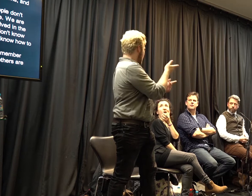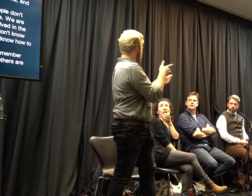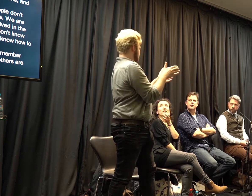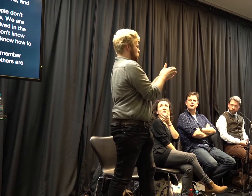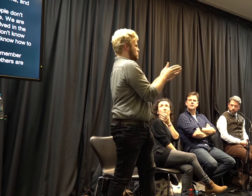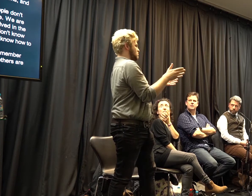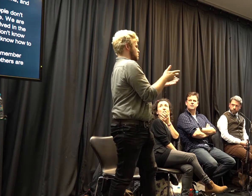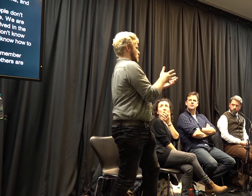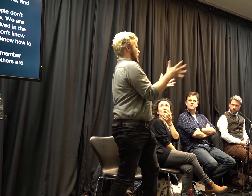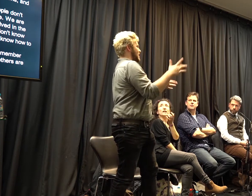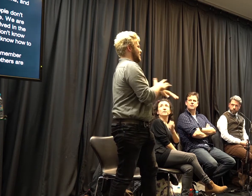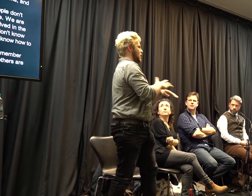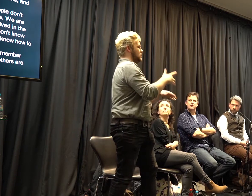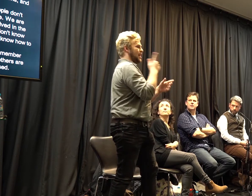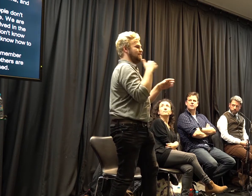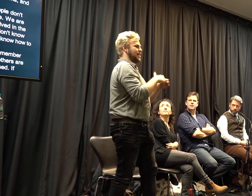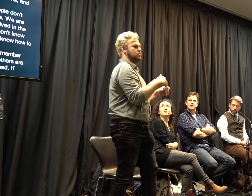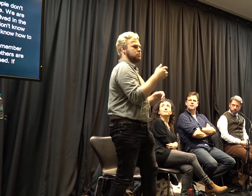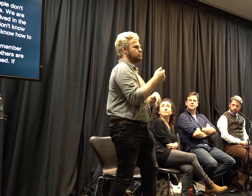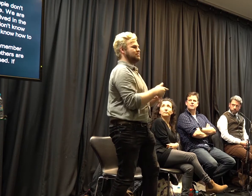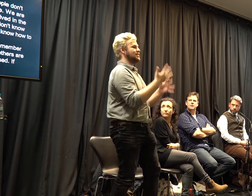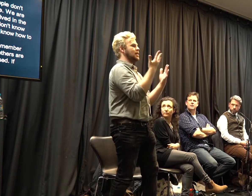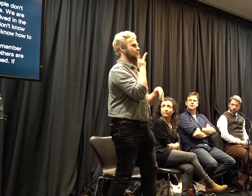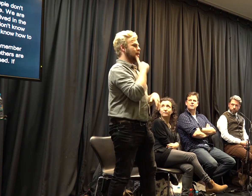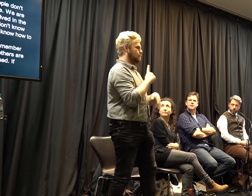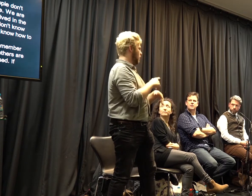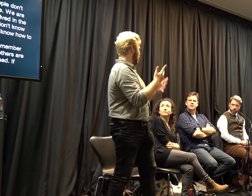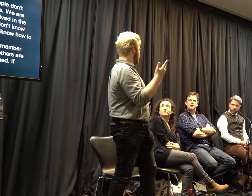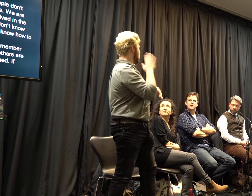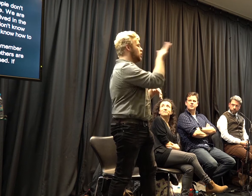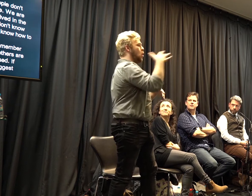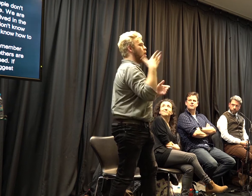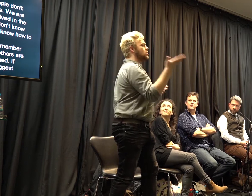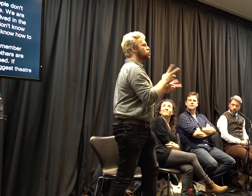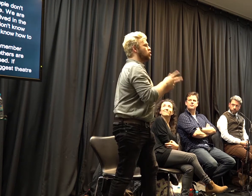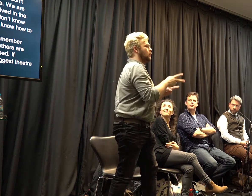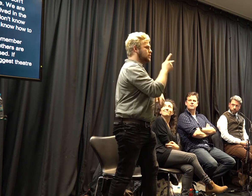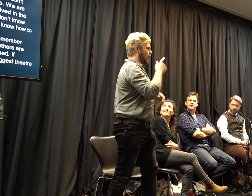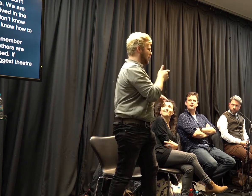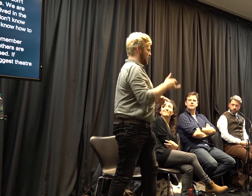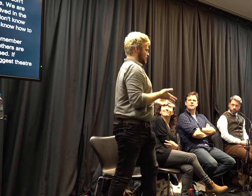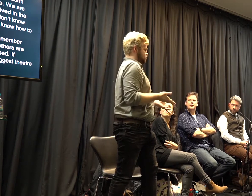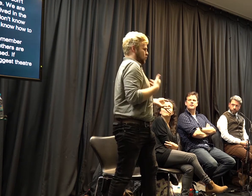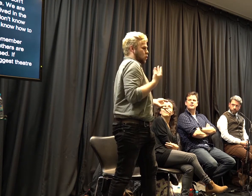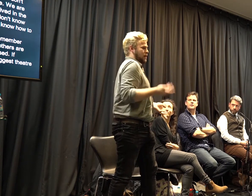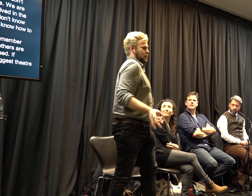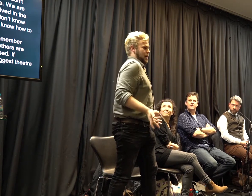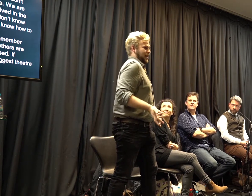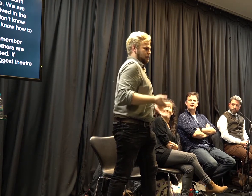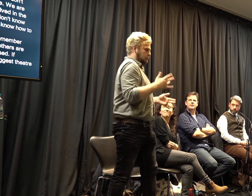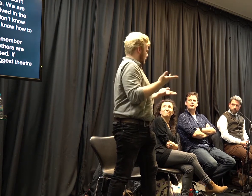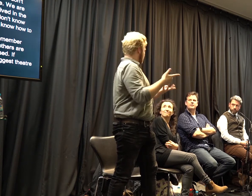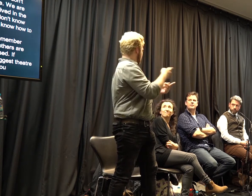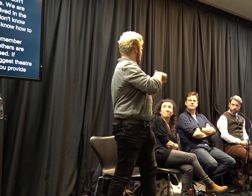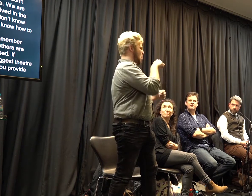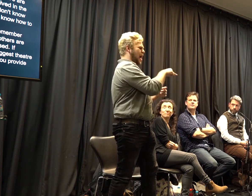If somebody is in a small village where the biggest theatre capacity is 10 people, and they say, can you provide an